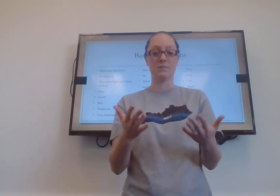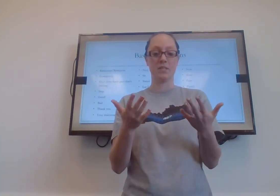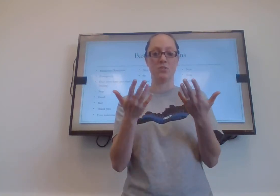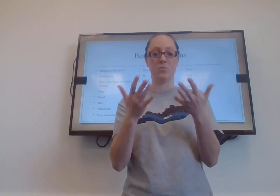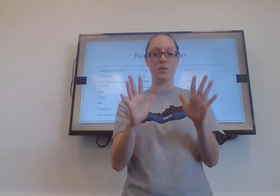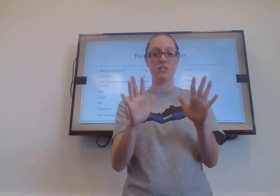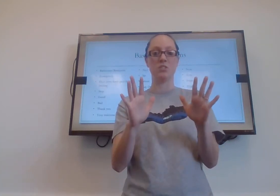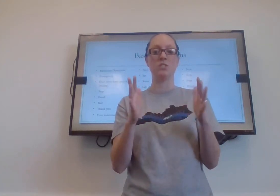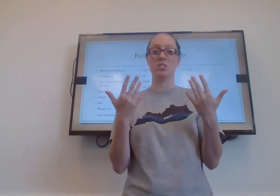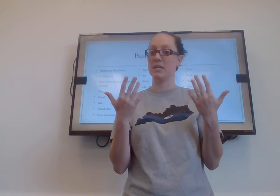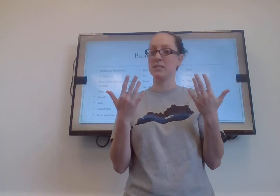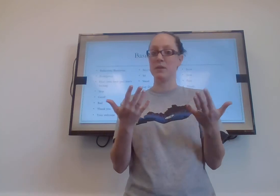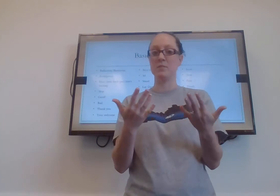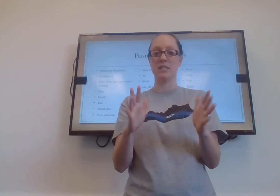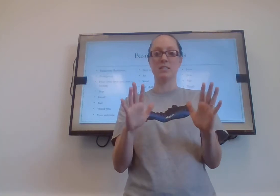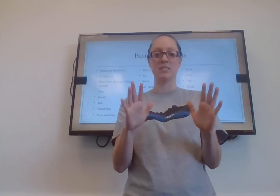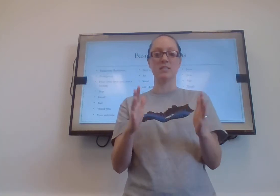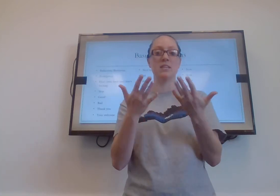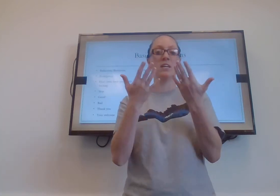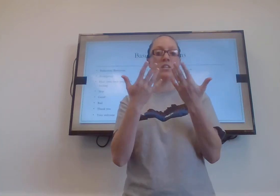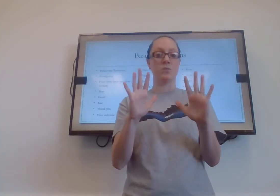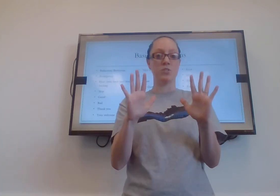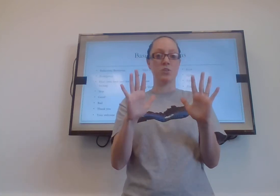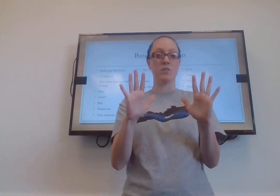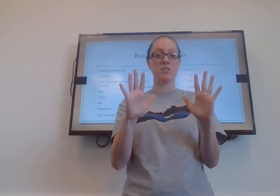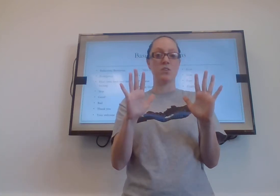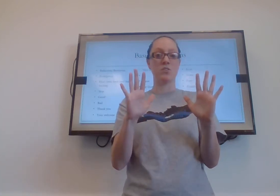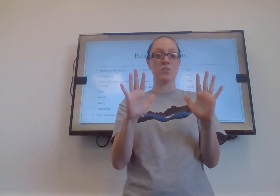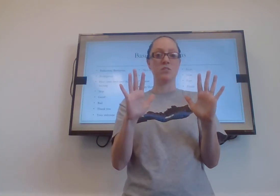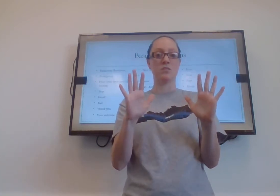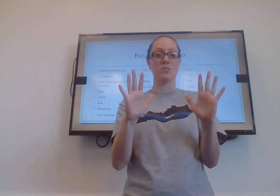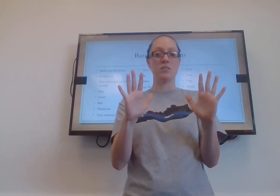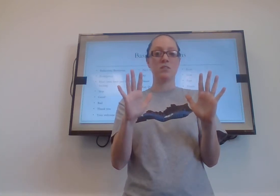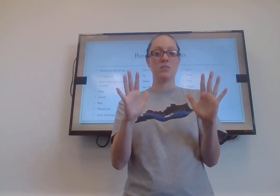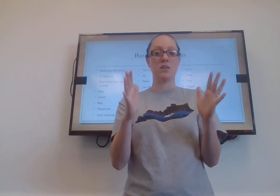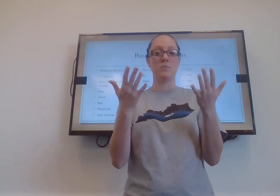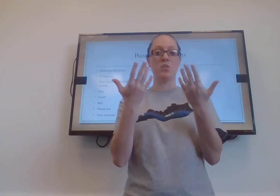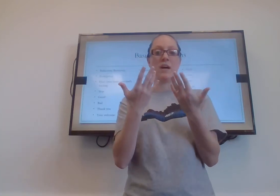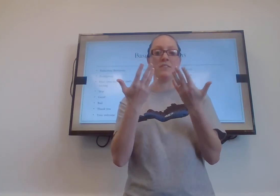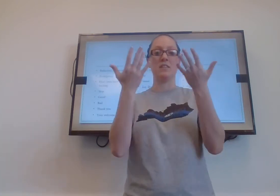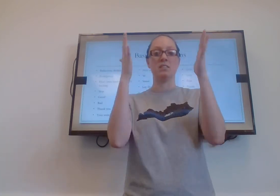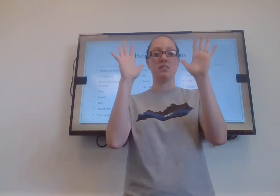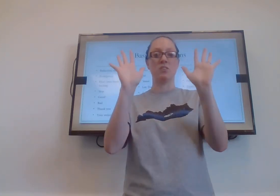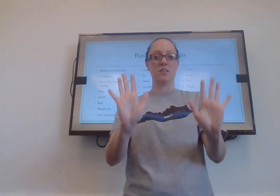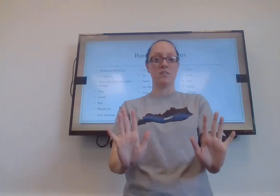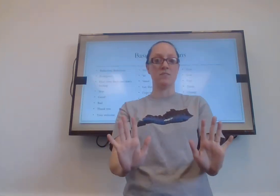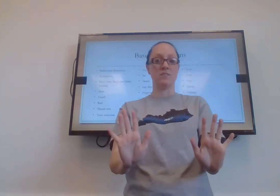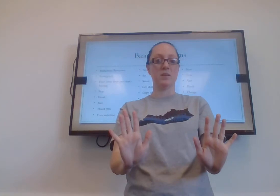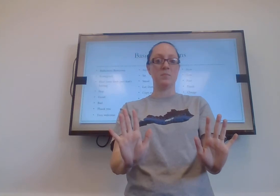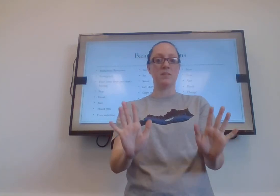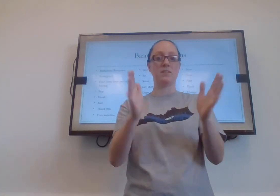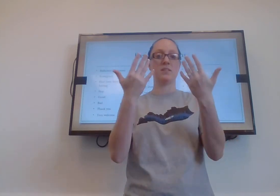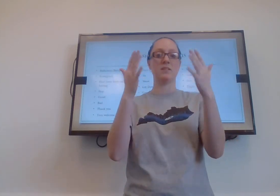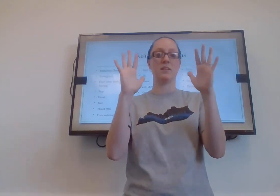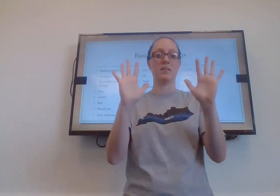And you want to, it's just like the baby sign says, you want to show that it's all gone. You don't have to necessarily flip it like the